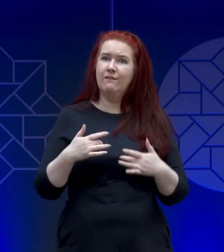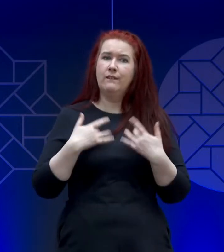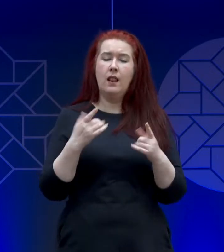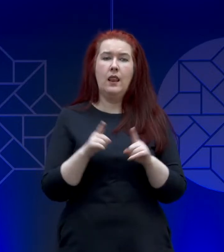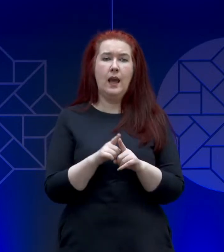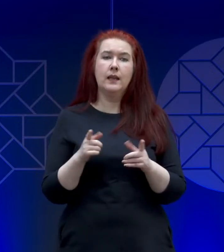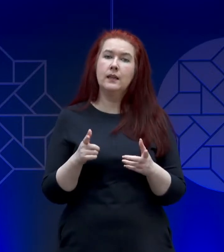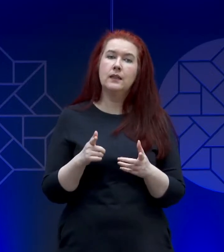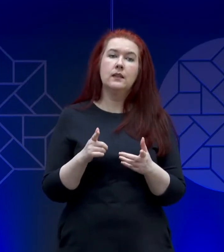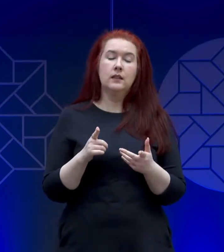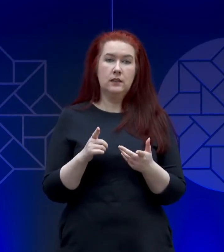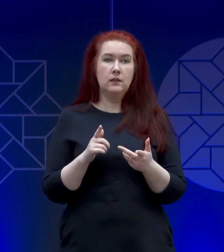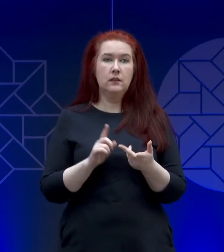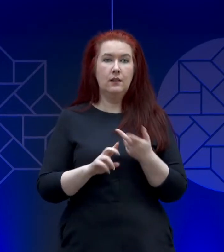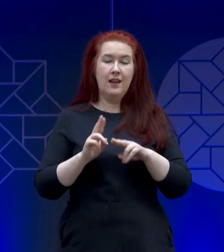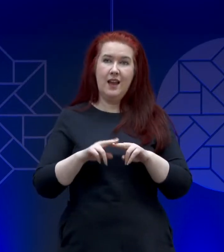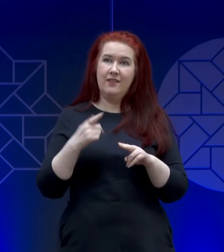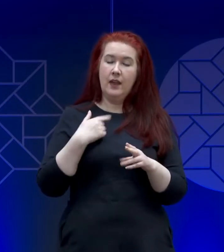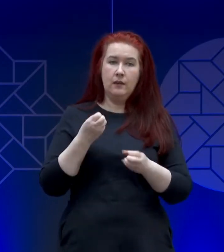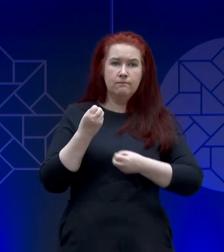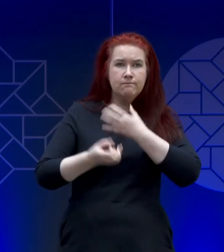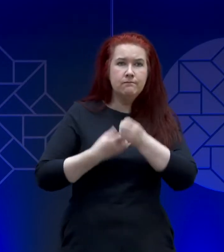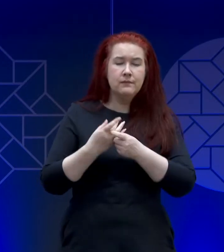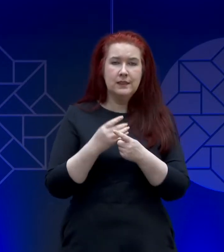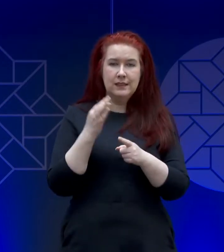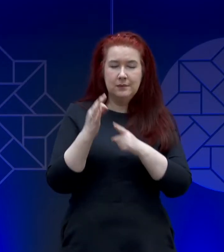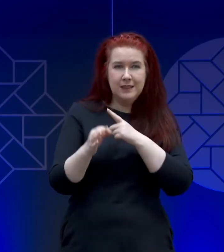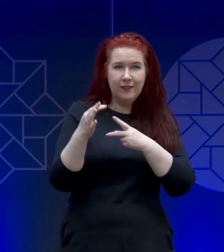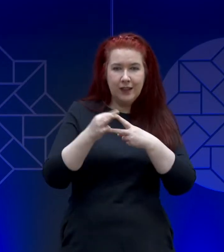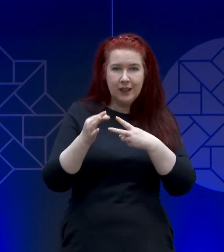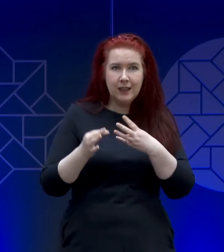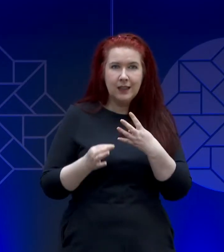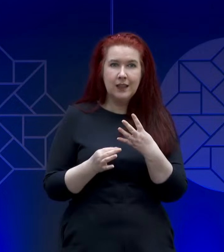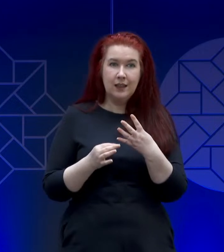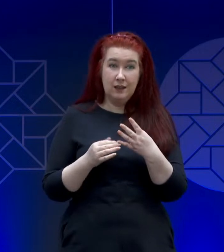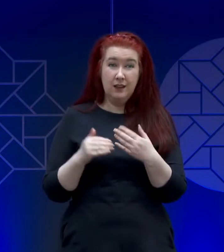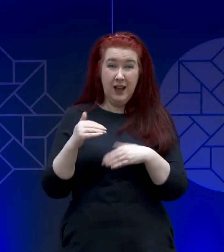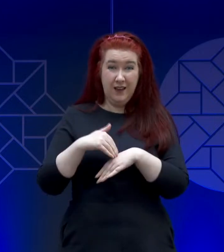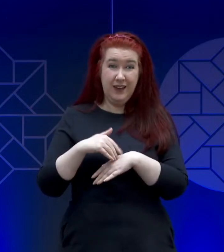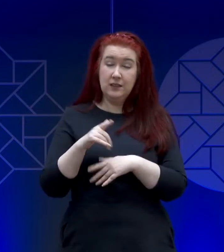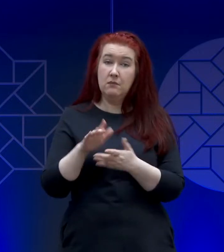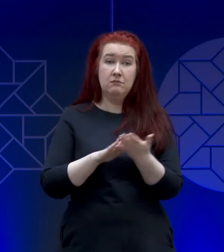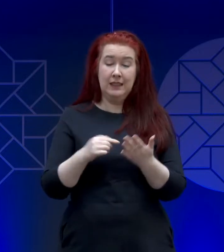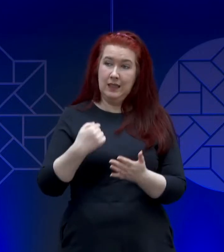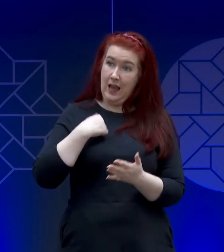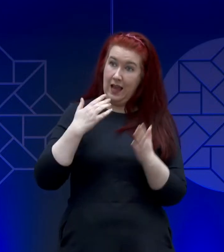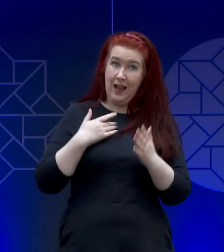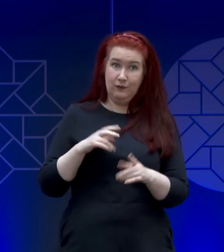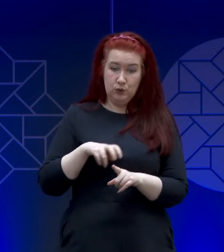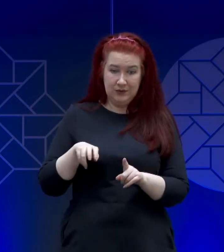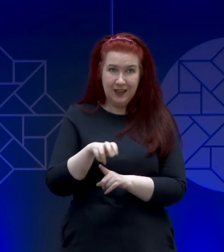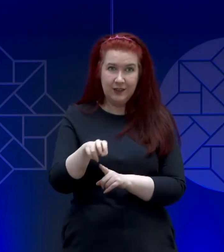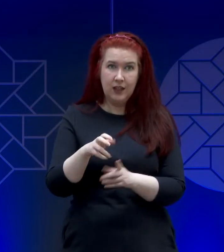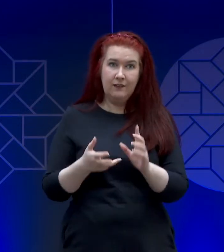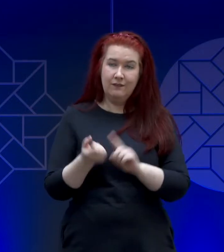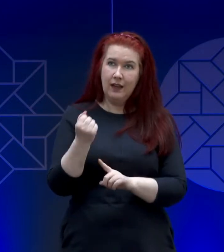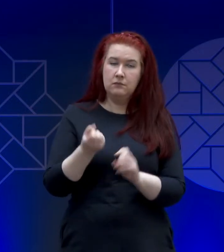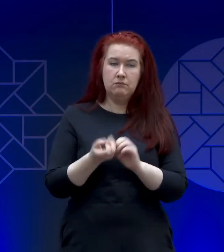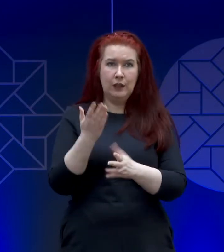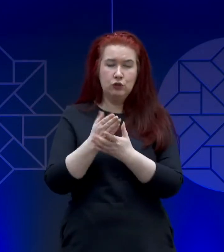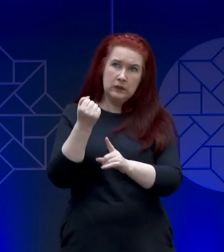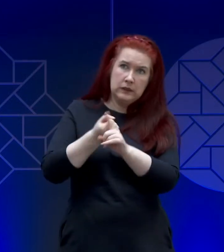cut into the particular symptoms that they're dealing with. So they have a huge burden of navigation to make sure that they're advocating